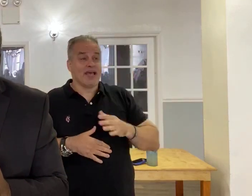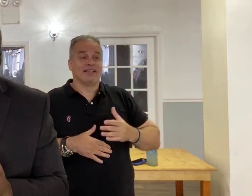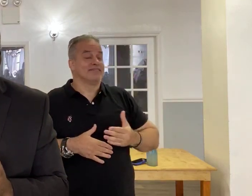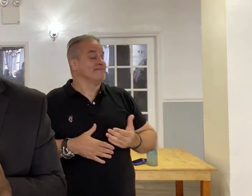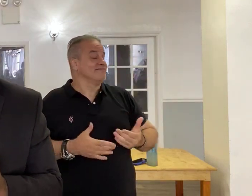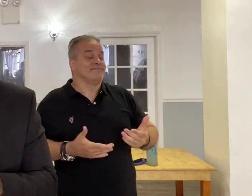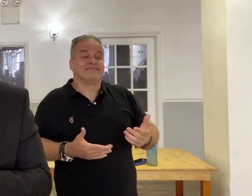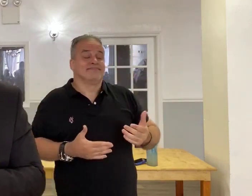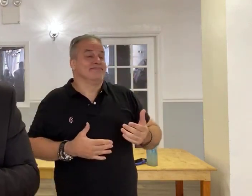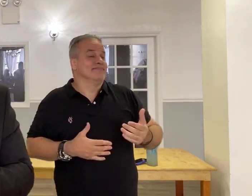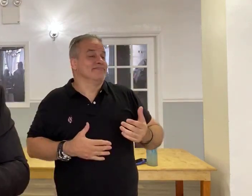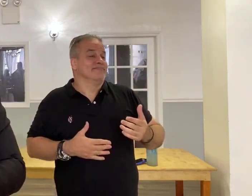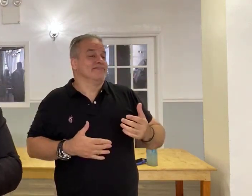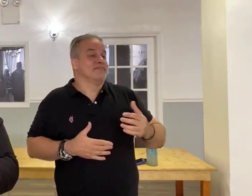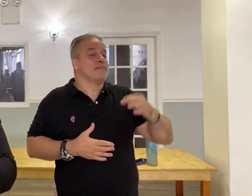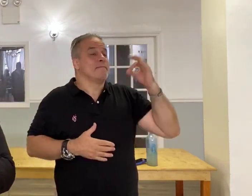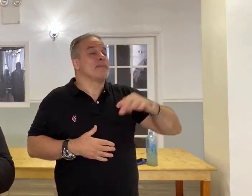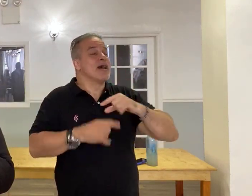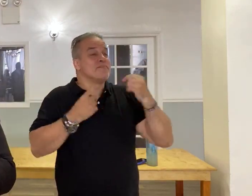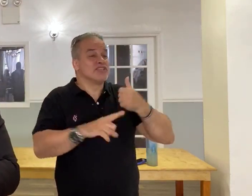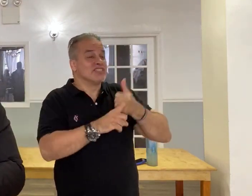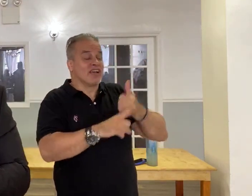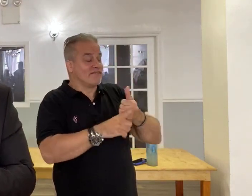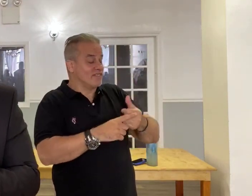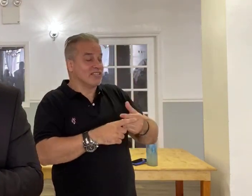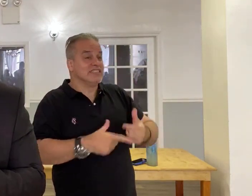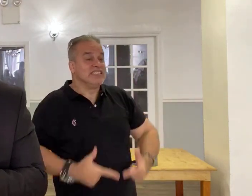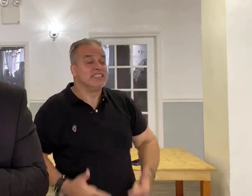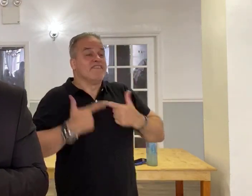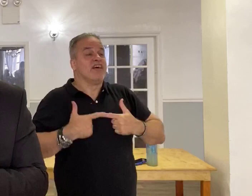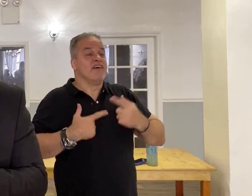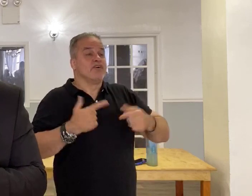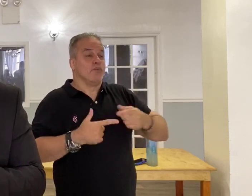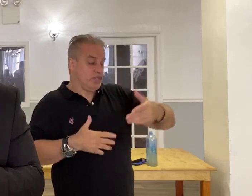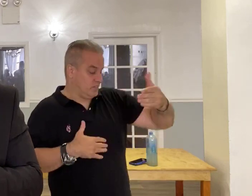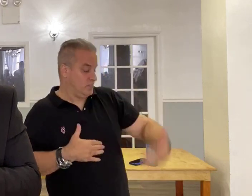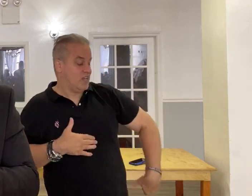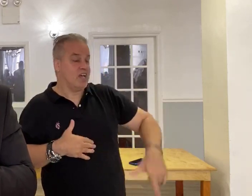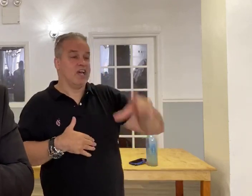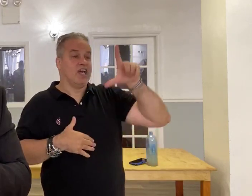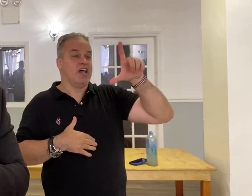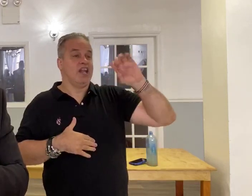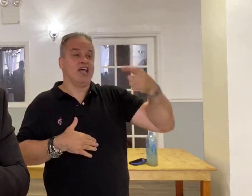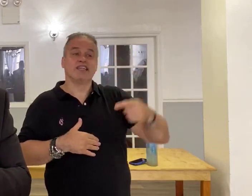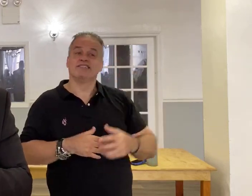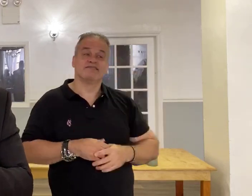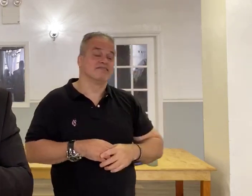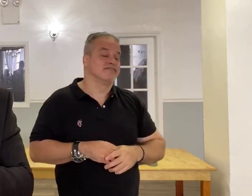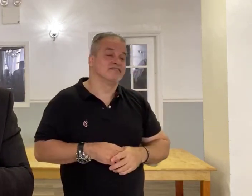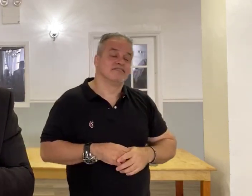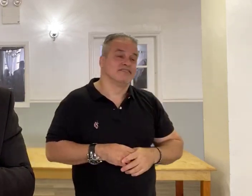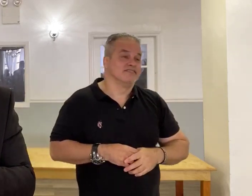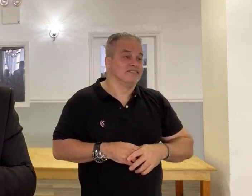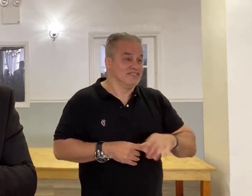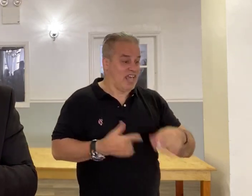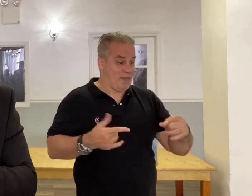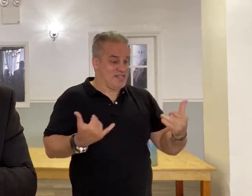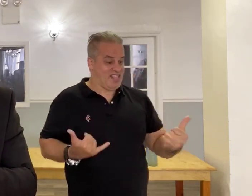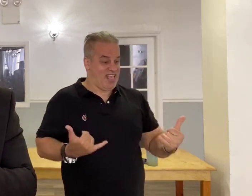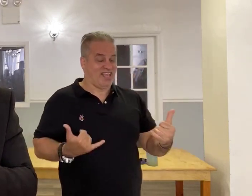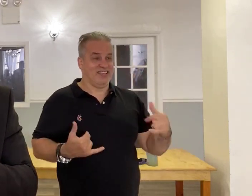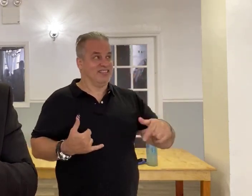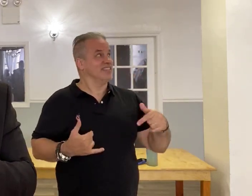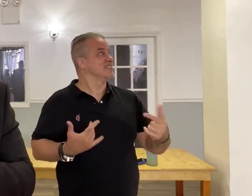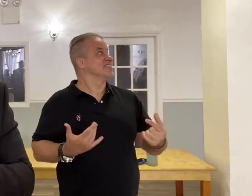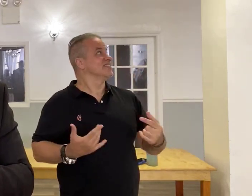pretty graphic stuff. And the Civil War had lots of amputations, lots of them.